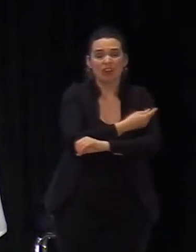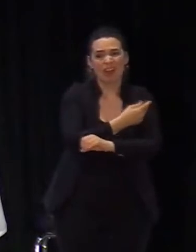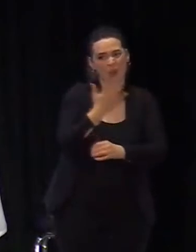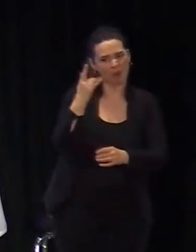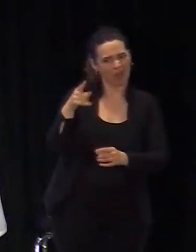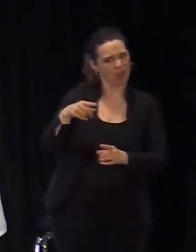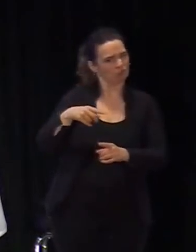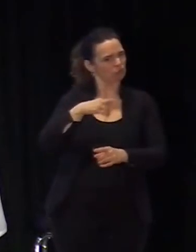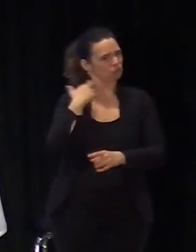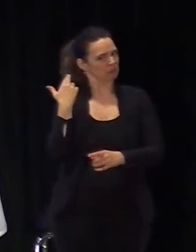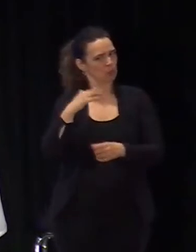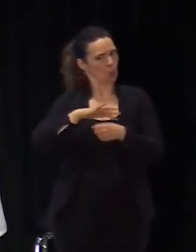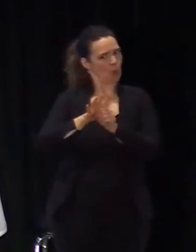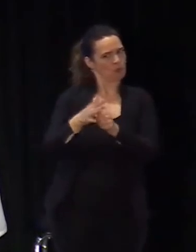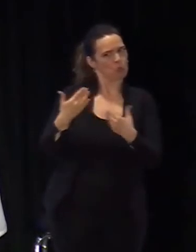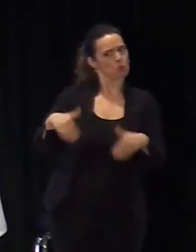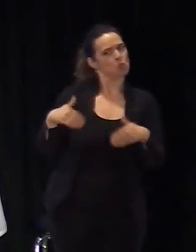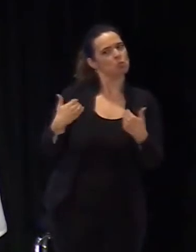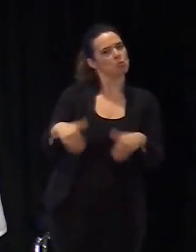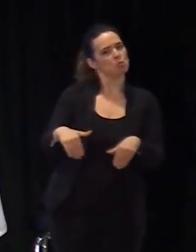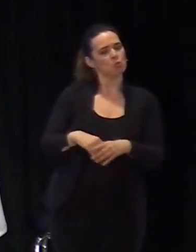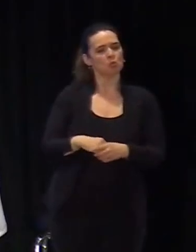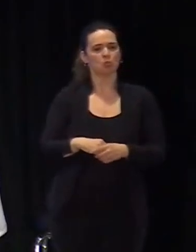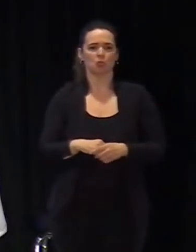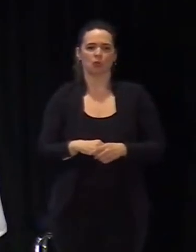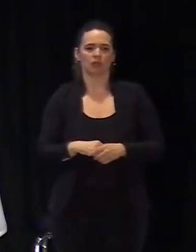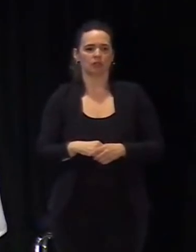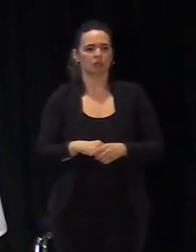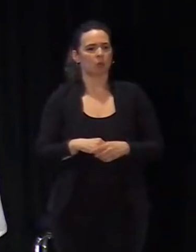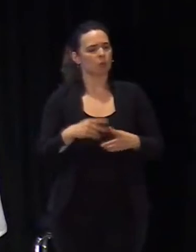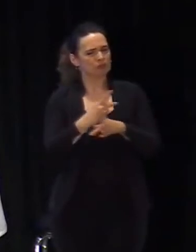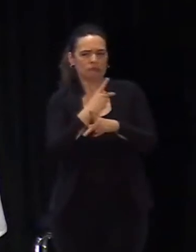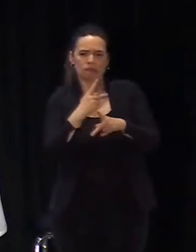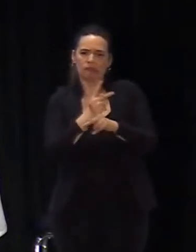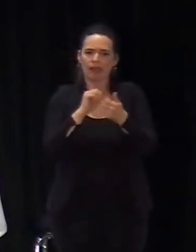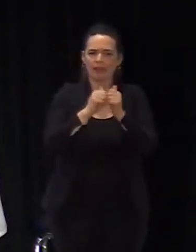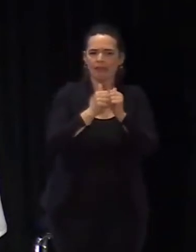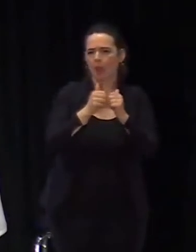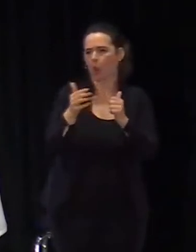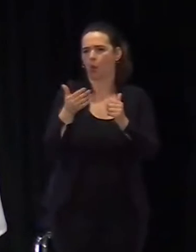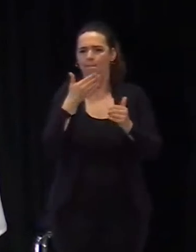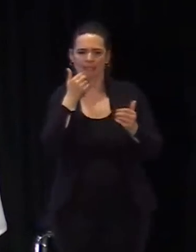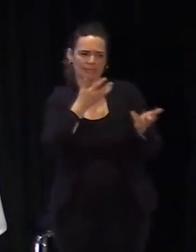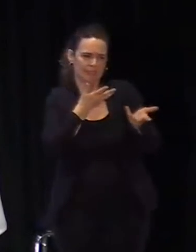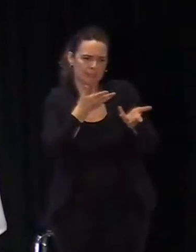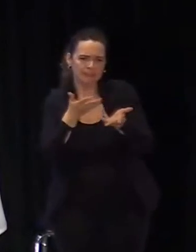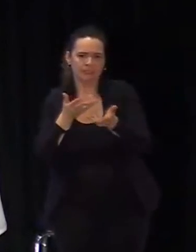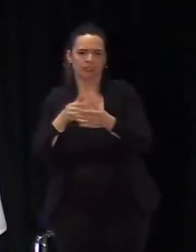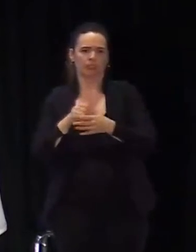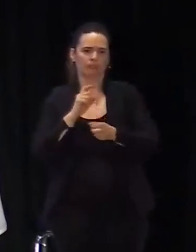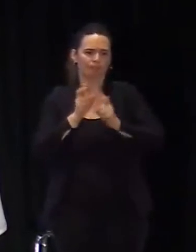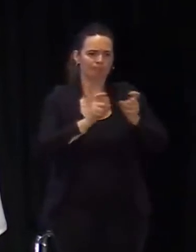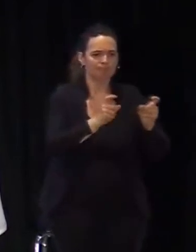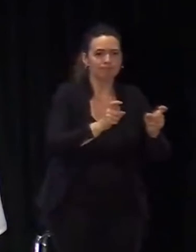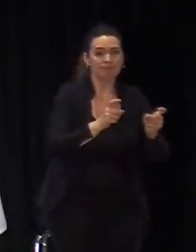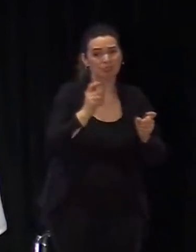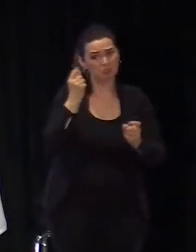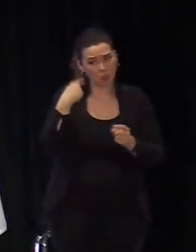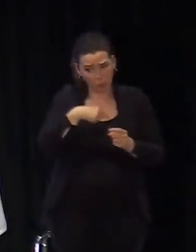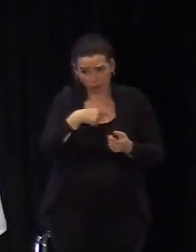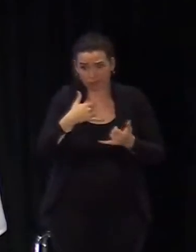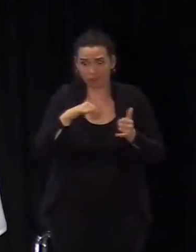first. And we'll figure out the best way to do that. But again, this is going to be a slog. It's going to be a process. We're still